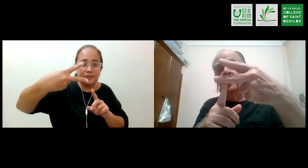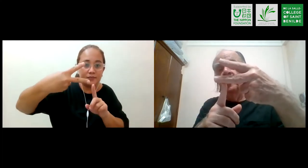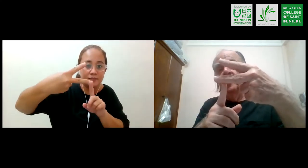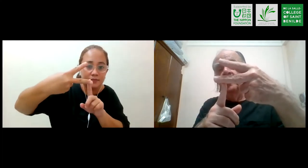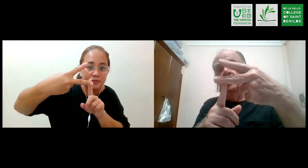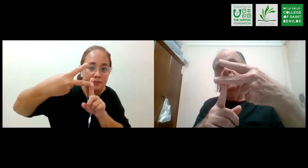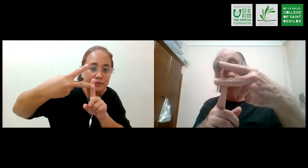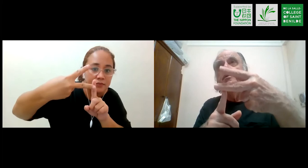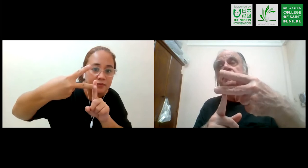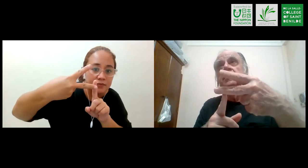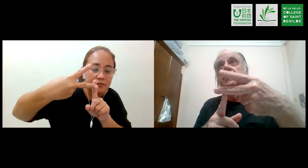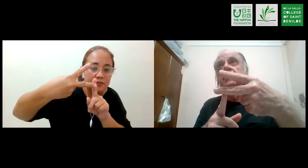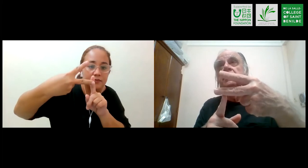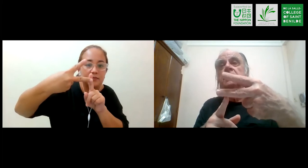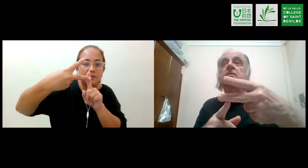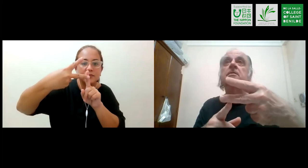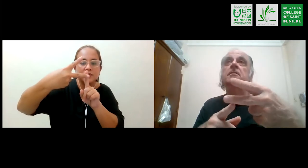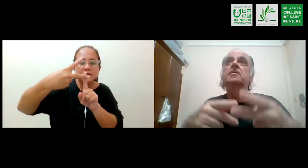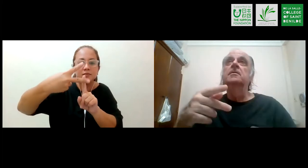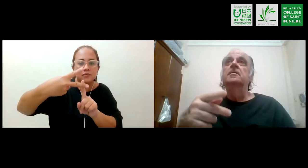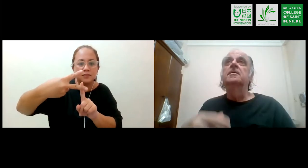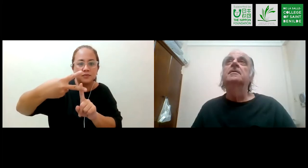Okay. This is,